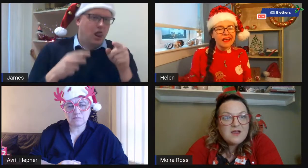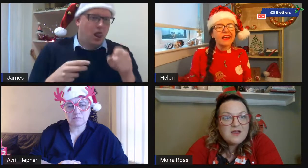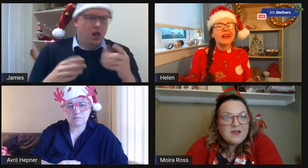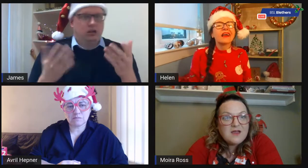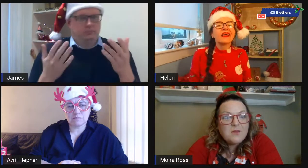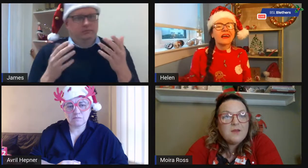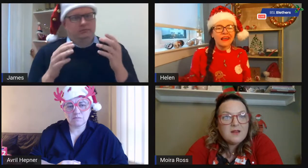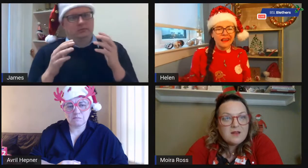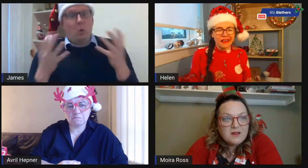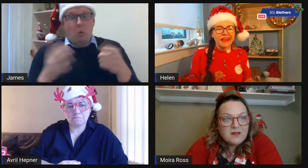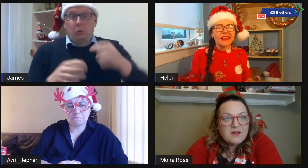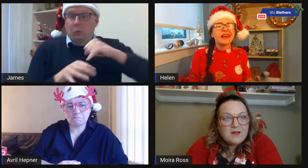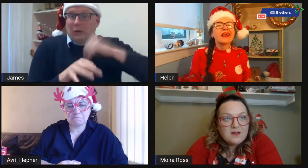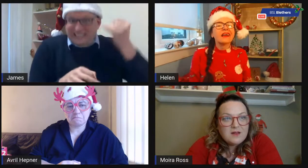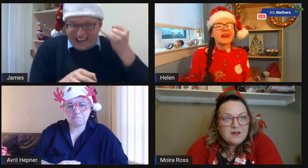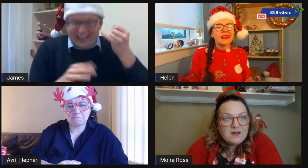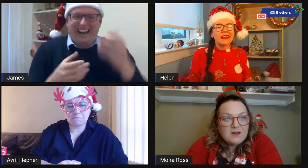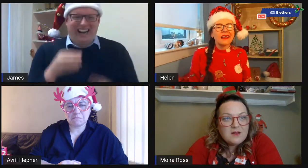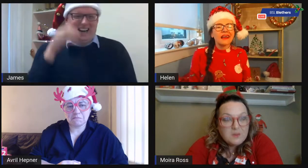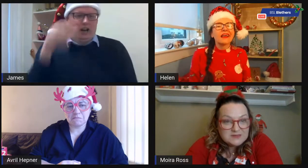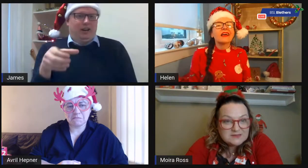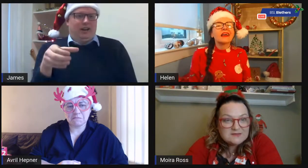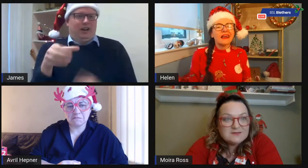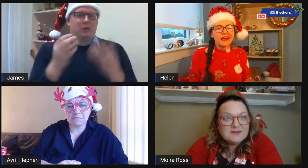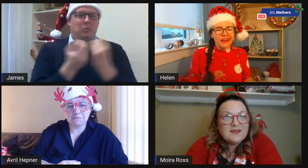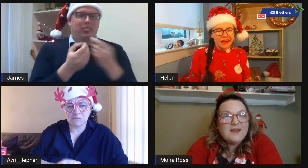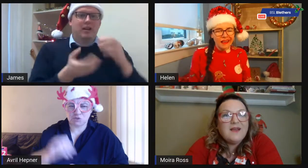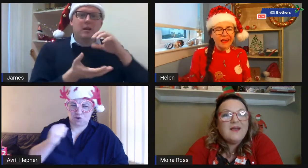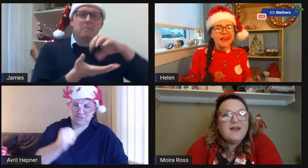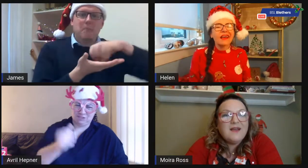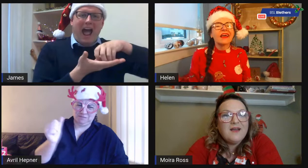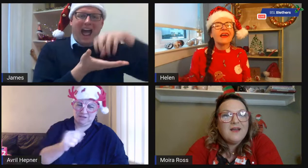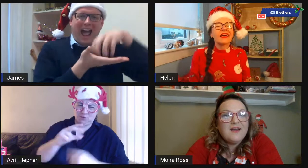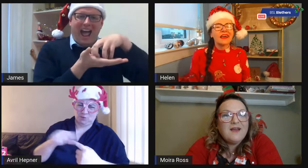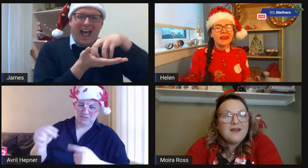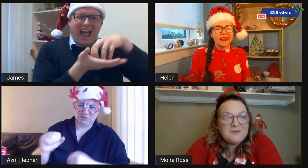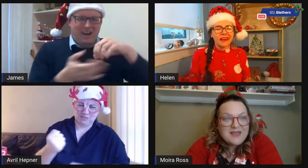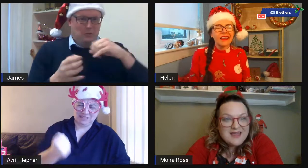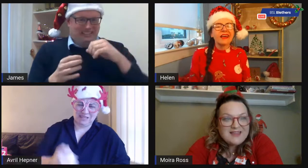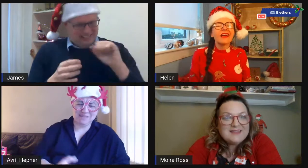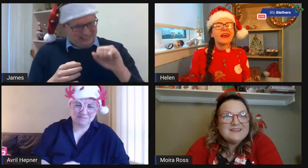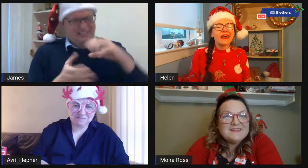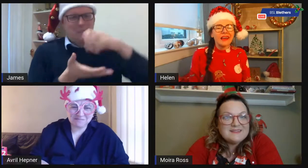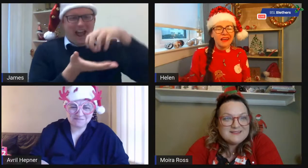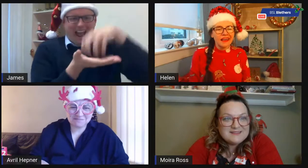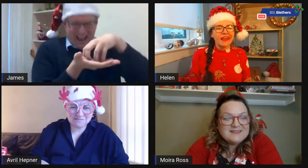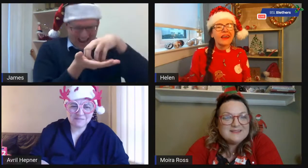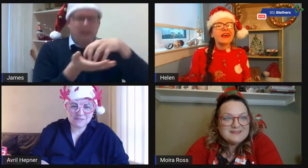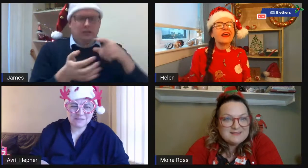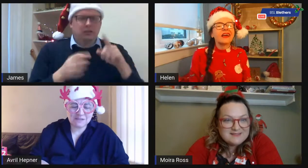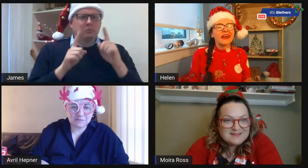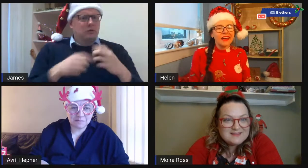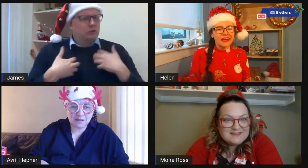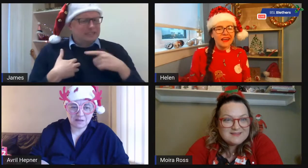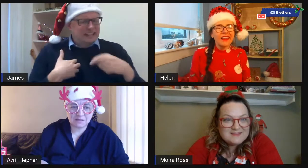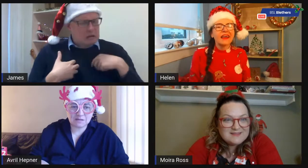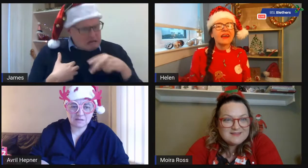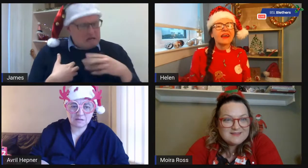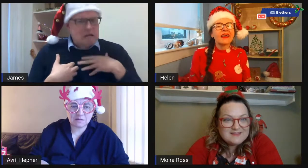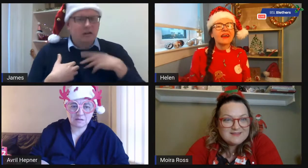beer, milk, or whiskey was left as a traditional whiskey, drink definitely. with a mince